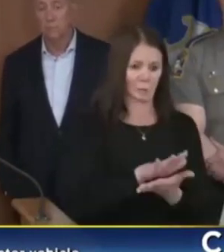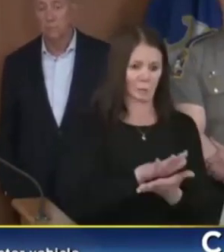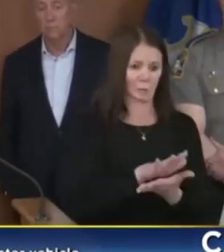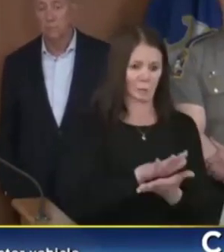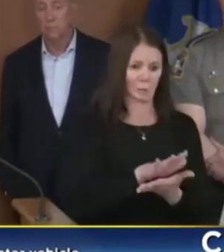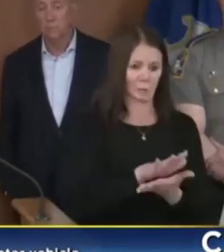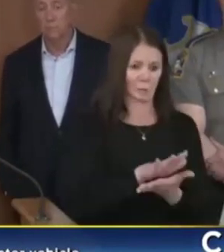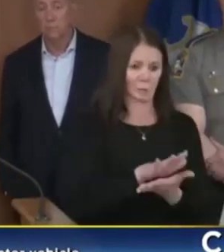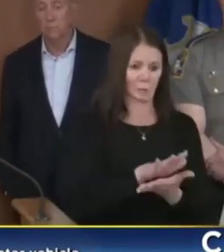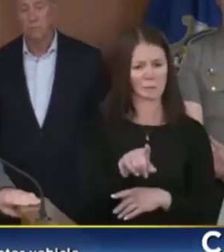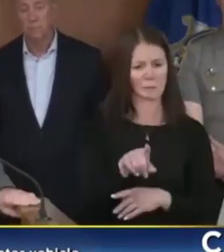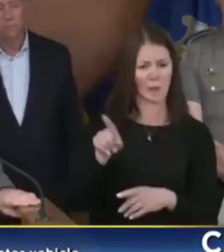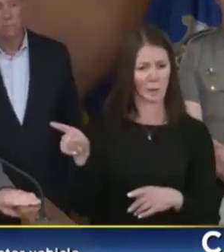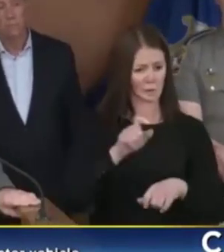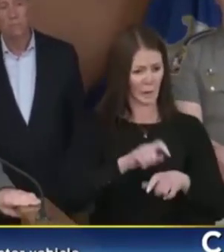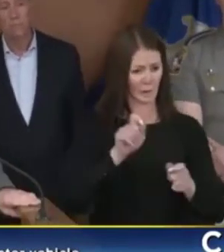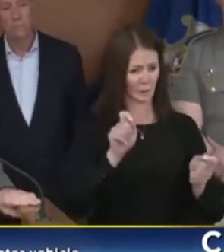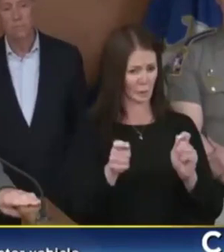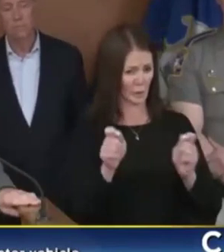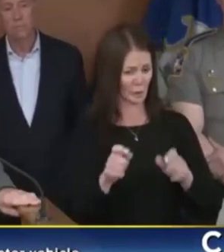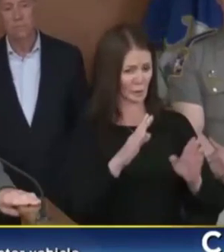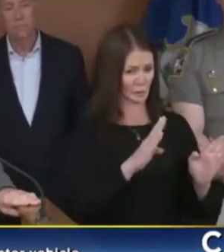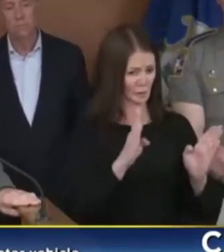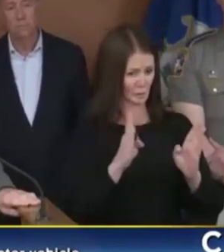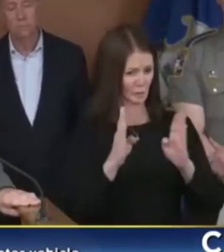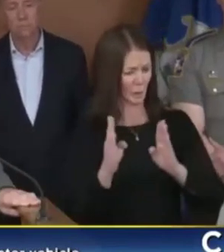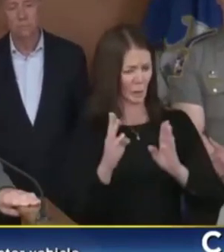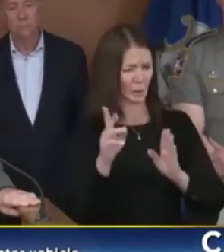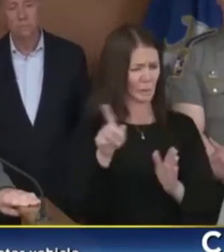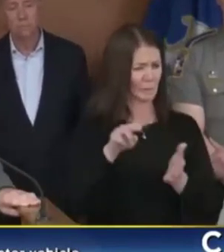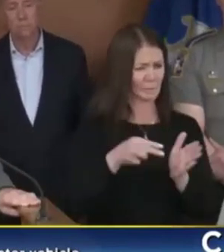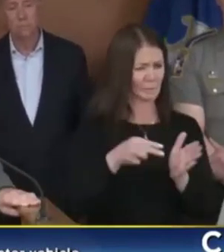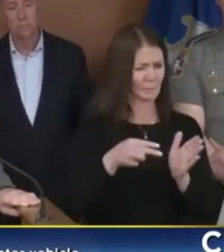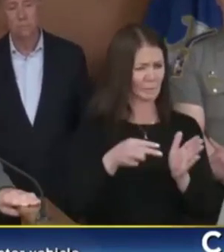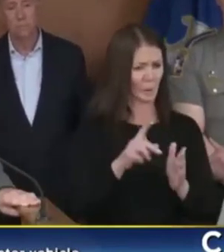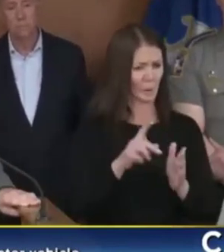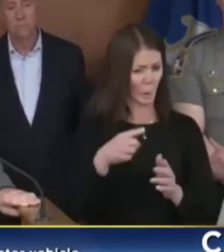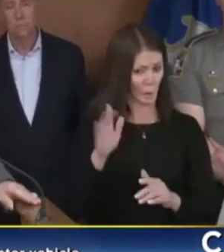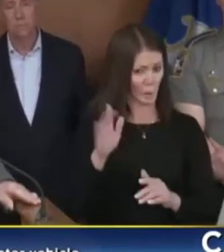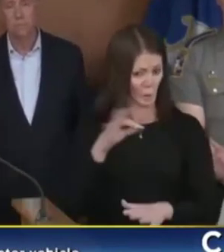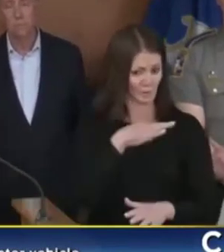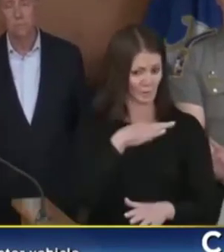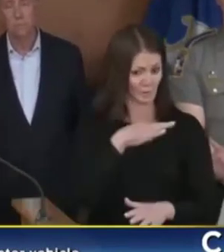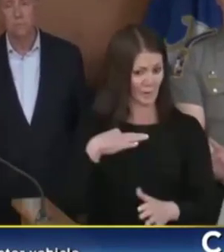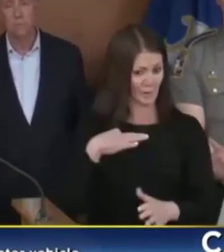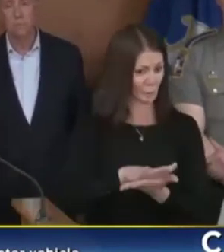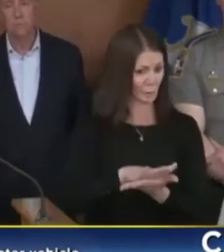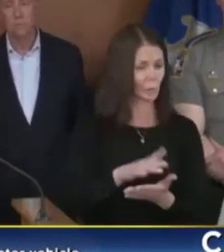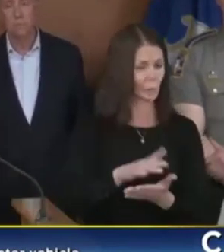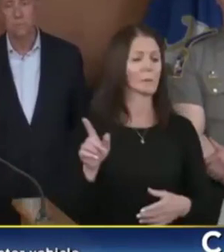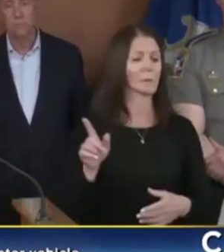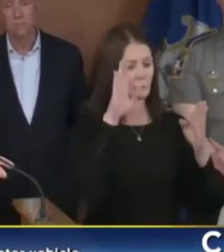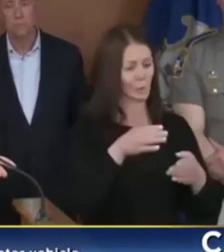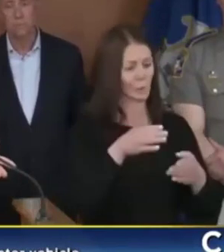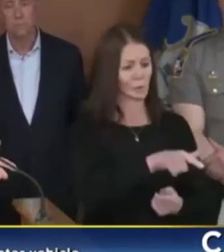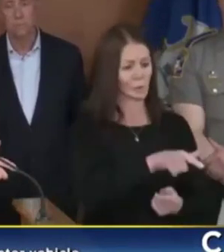Staggered for just your staff, or is it also for major employers in the area? No, mainly for the students, so because a lot of